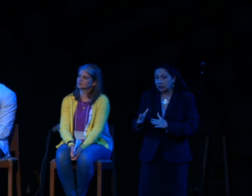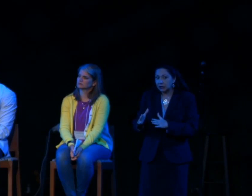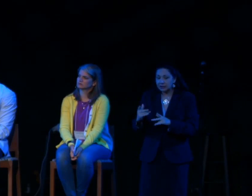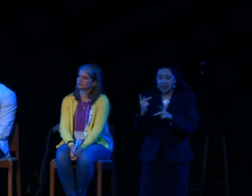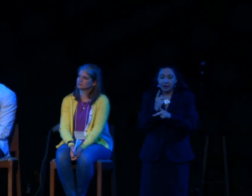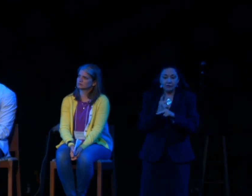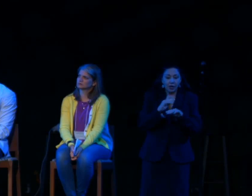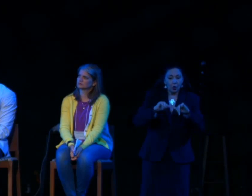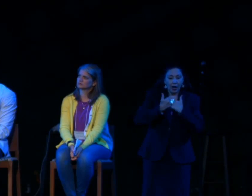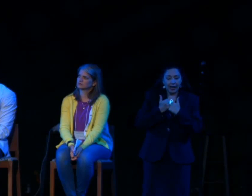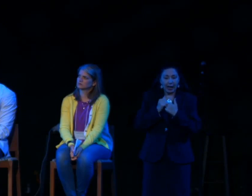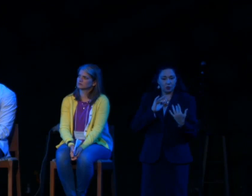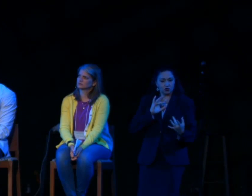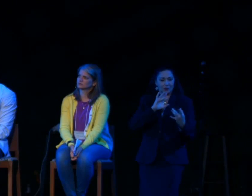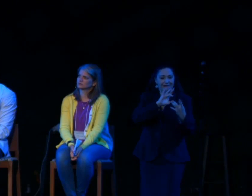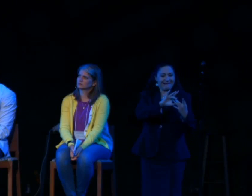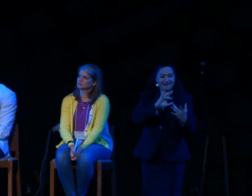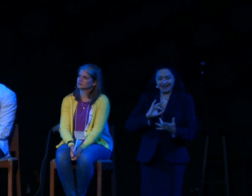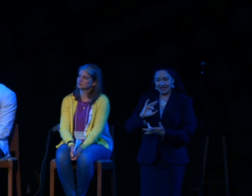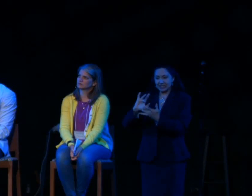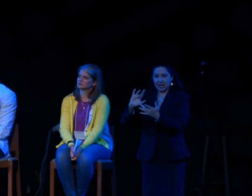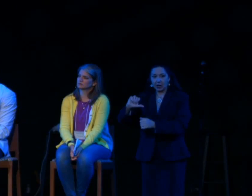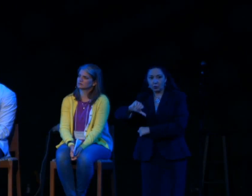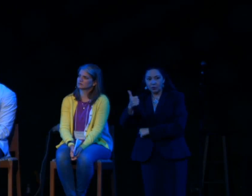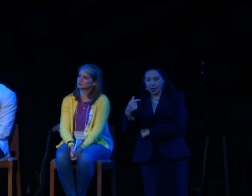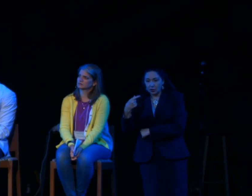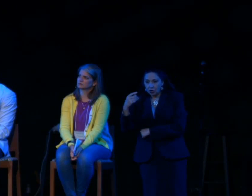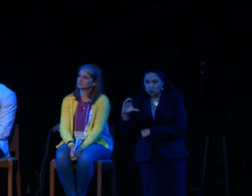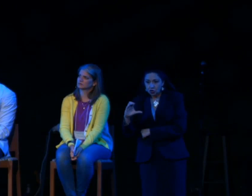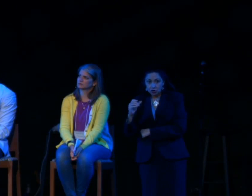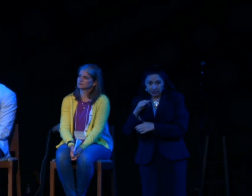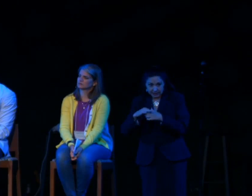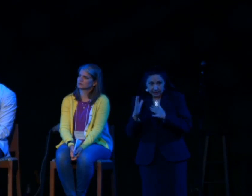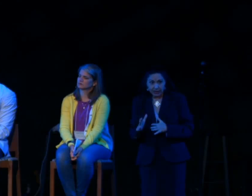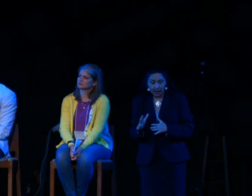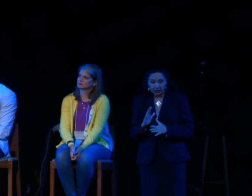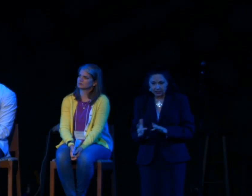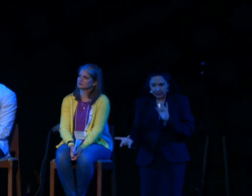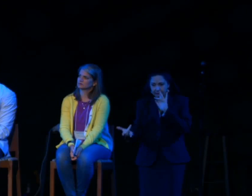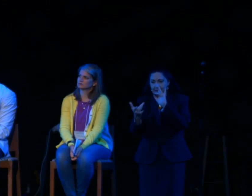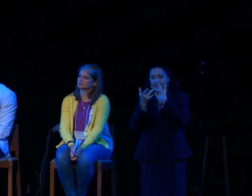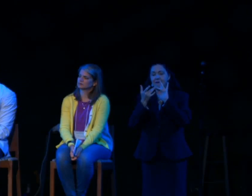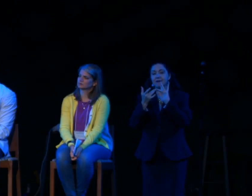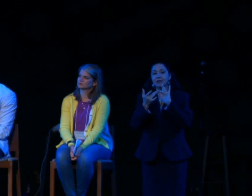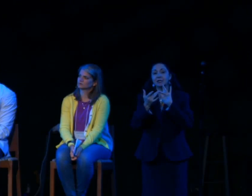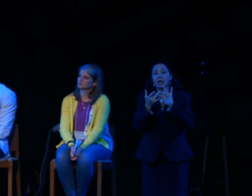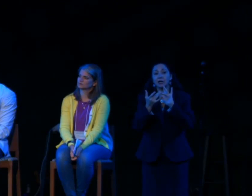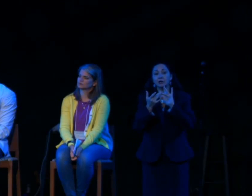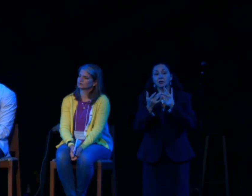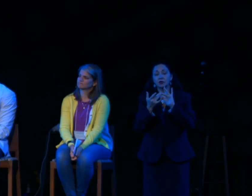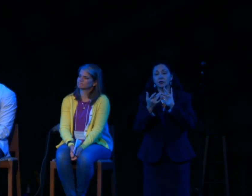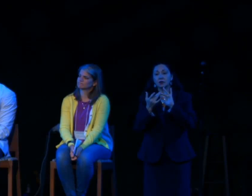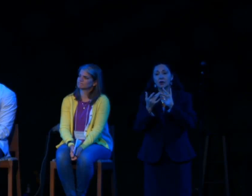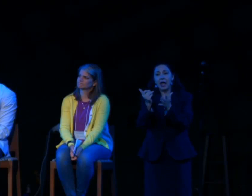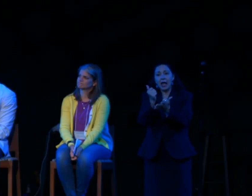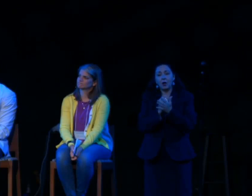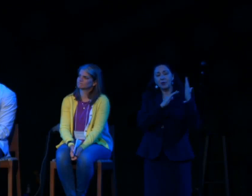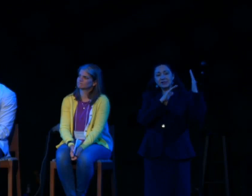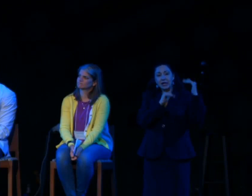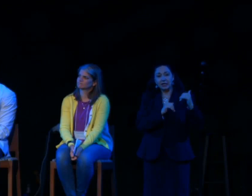some other General Conference delegates, connect to our network of networks so that we can anticipate what might be